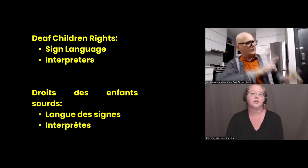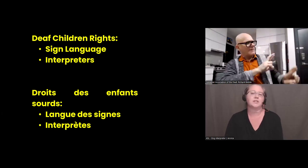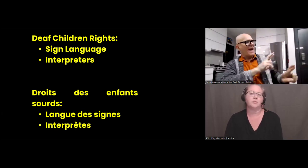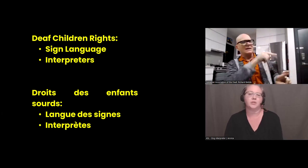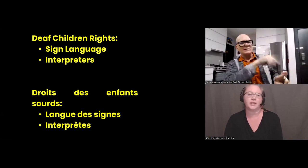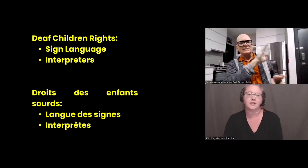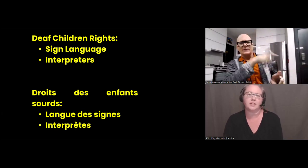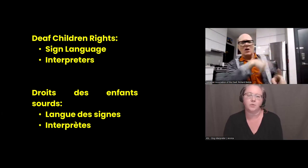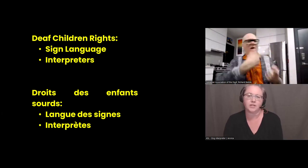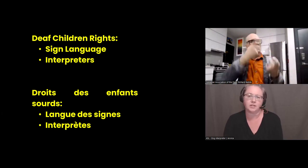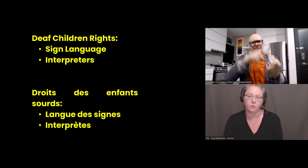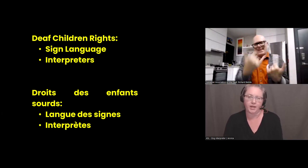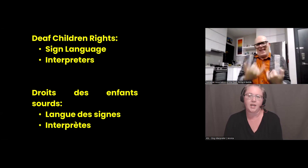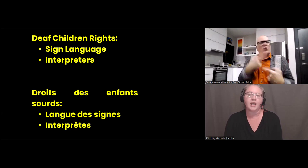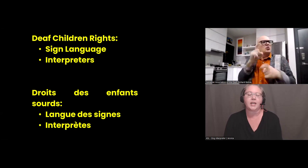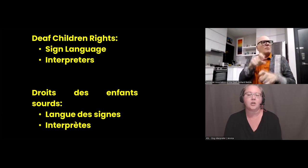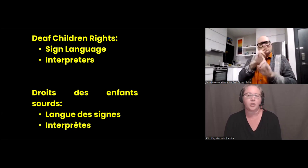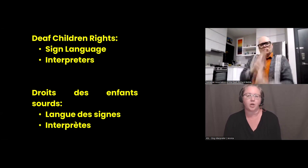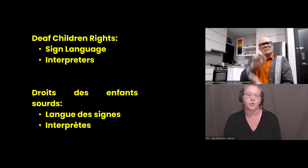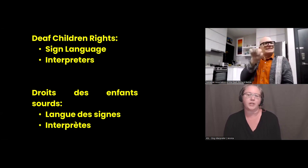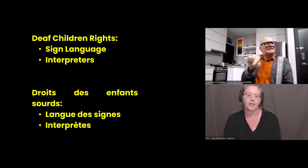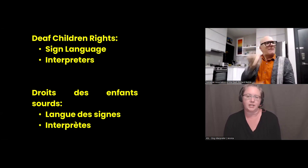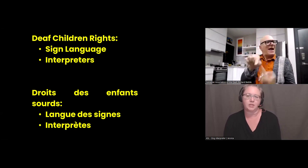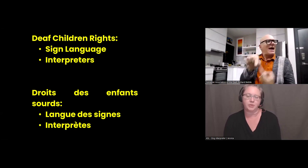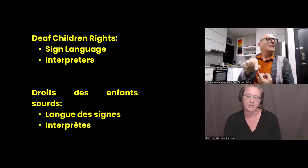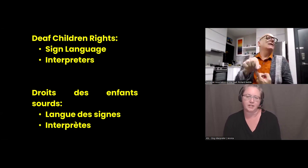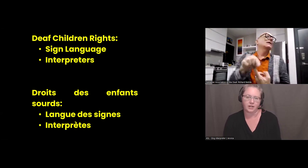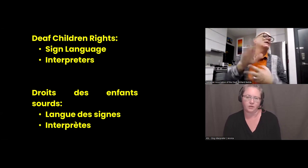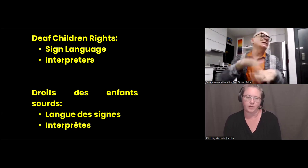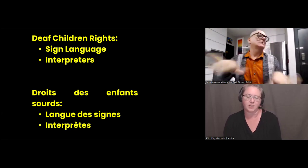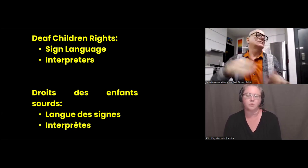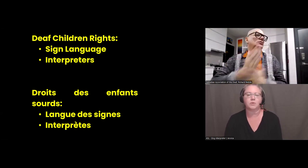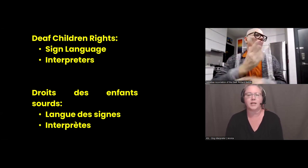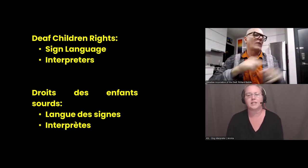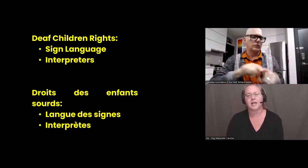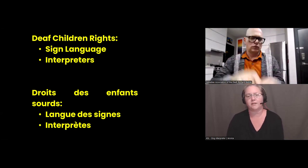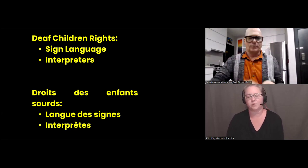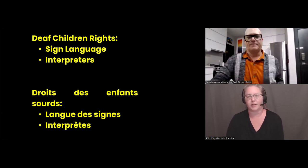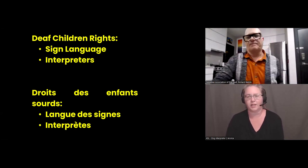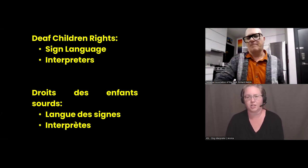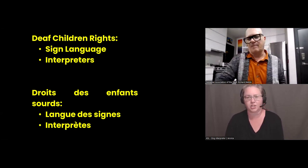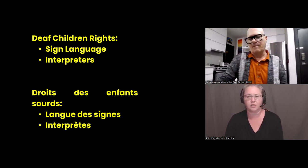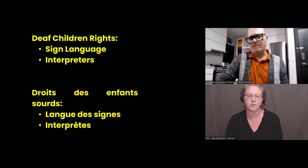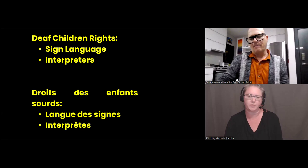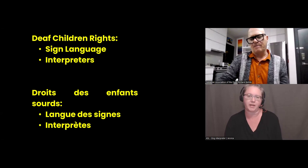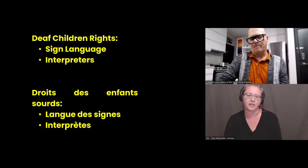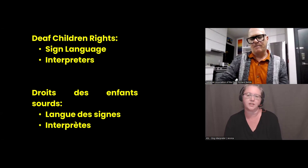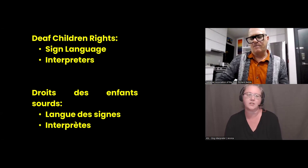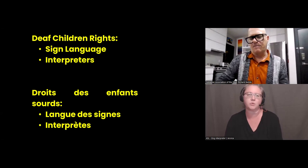this in place in one way, here we are putting it into place in another way. So we would like to have the recognition and respect that this work